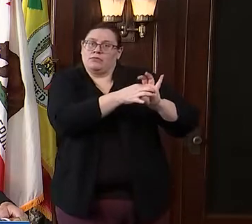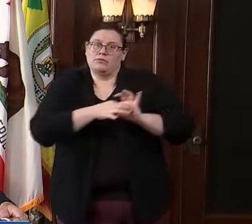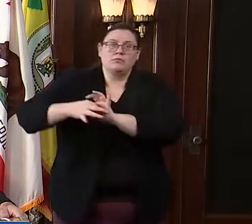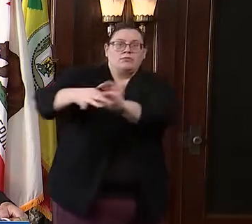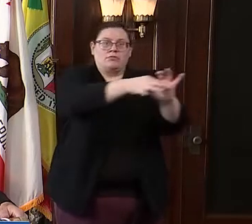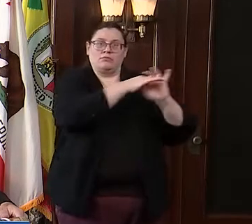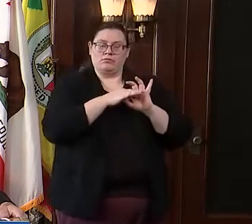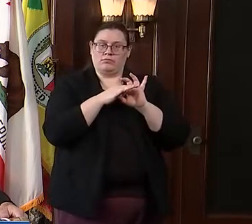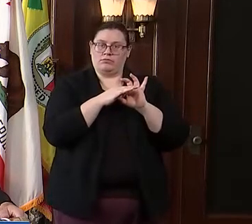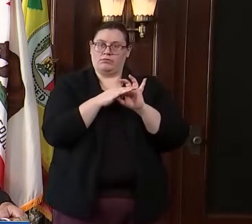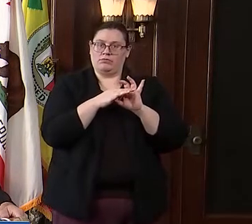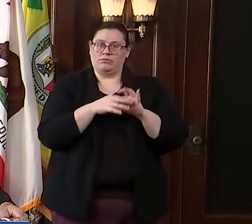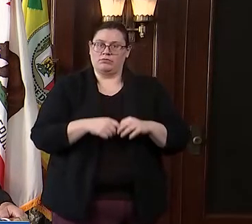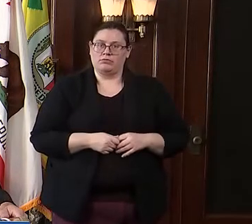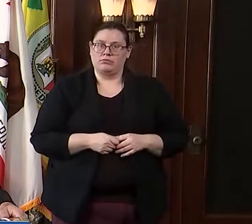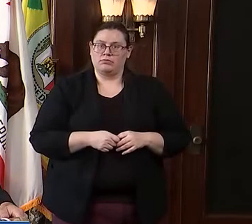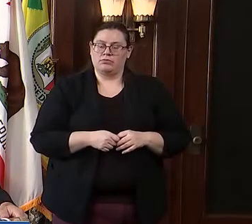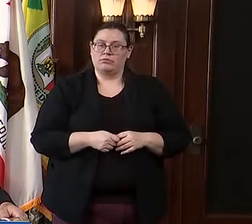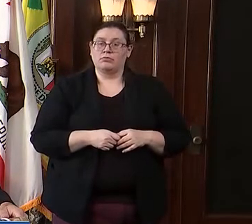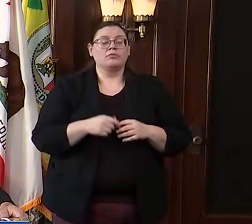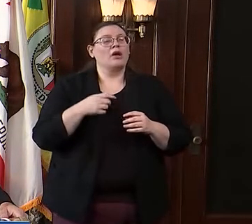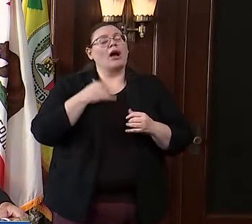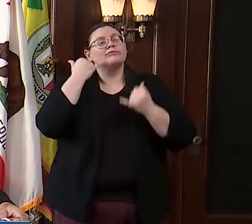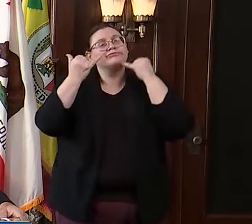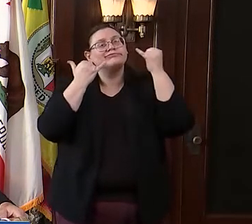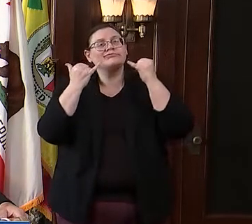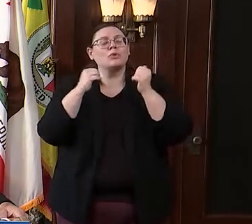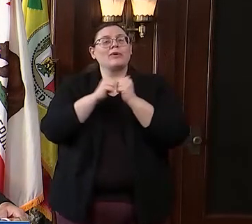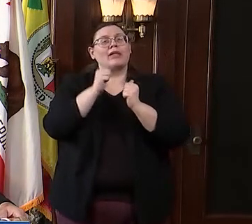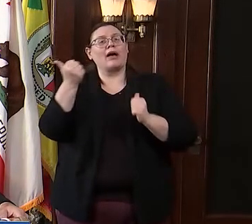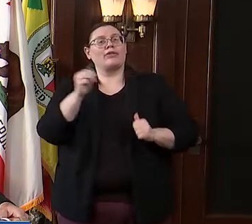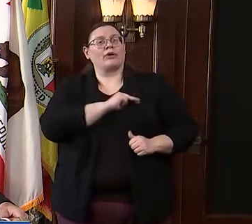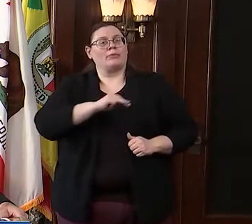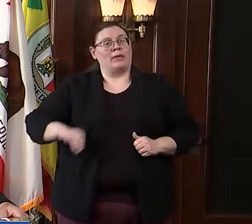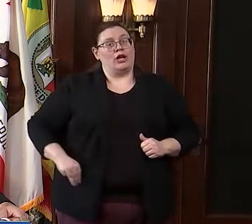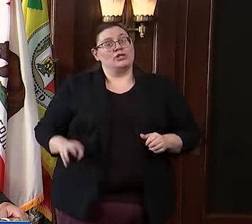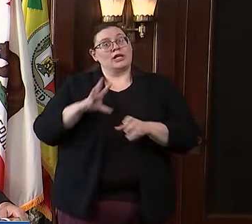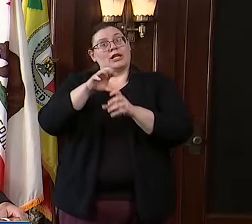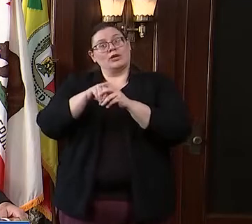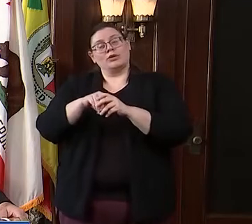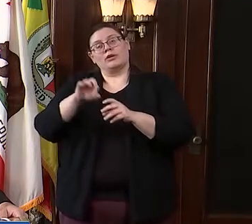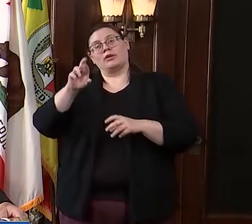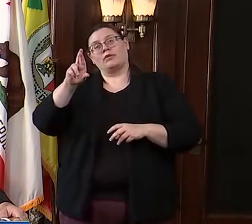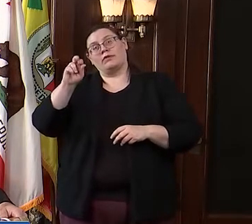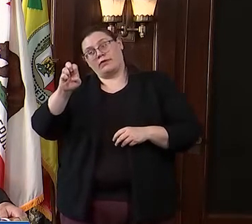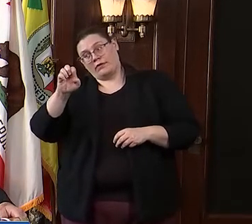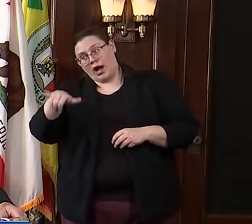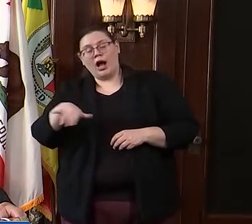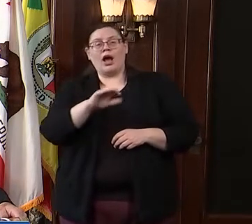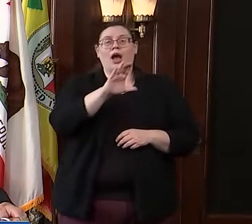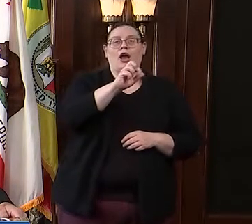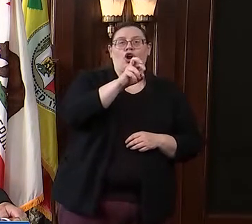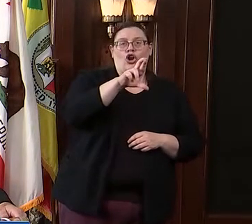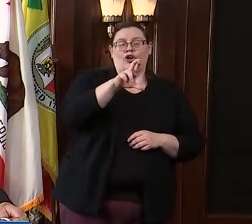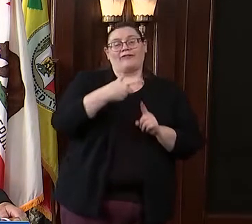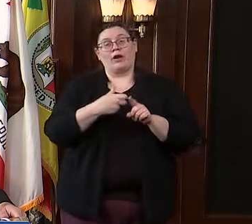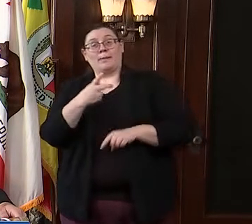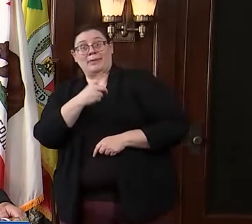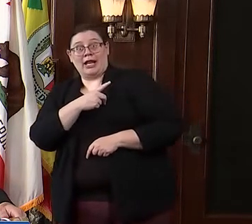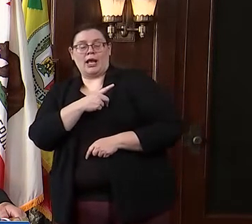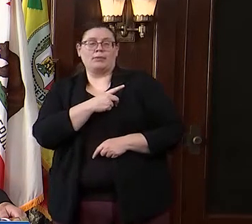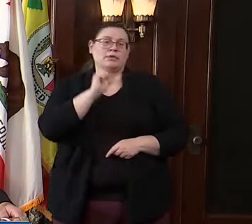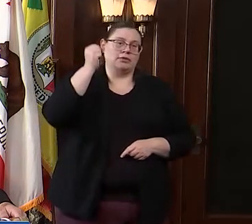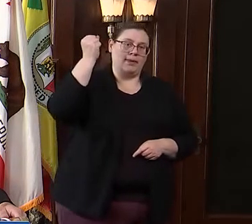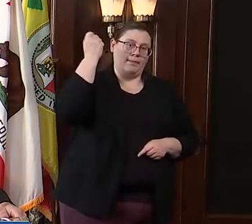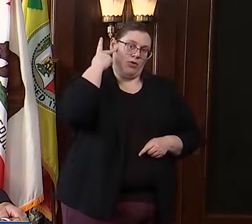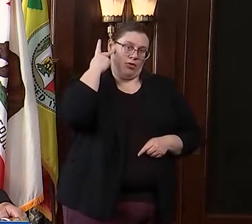vain. I've been on the phone with my fellow mayors, including Mayors Fry and Carter in Minneapolis and St.